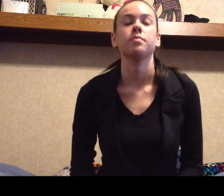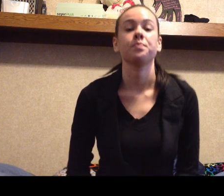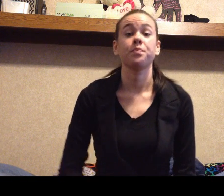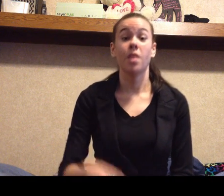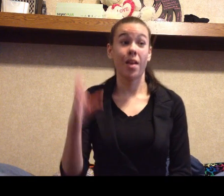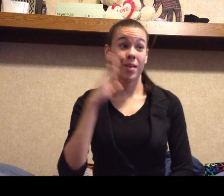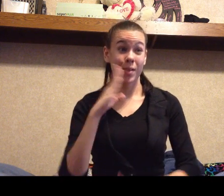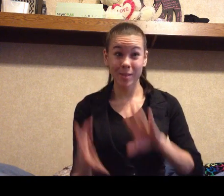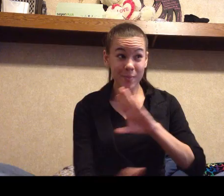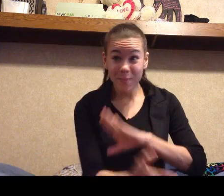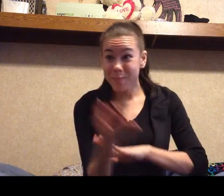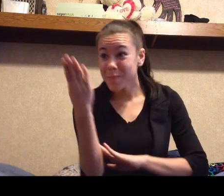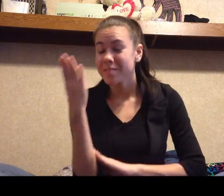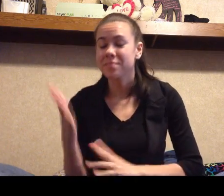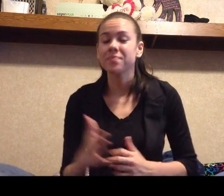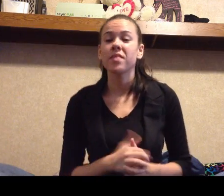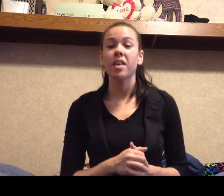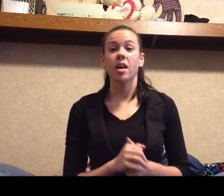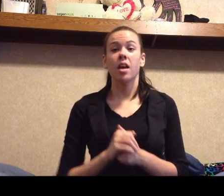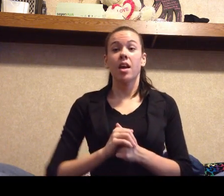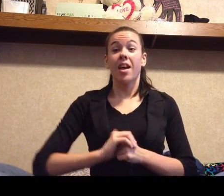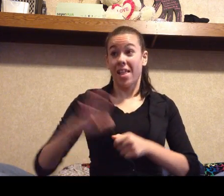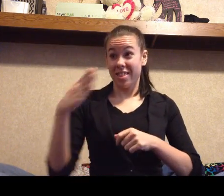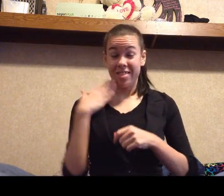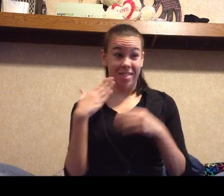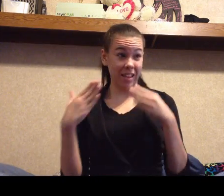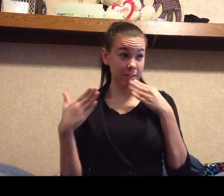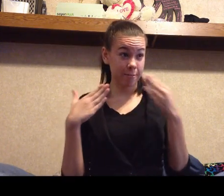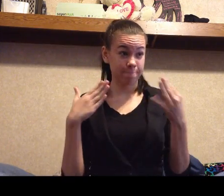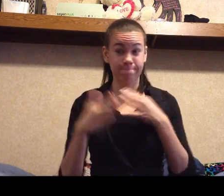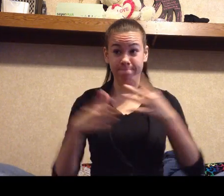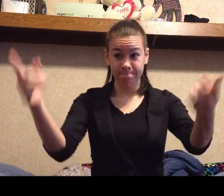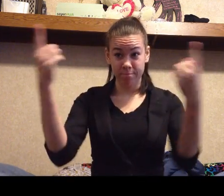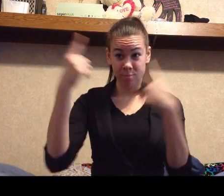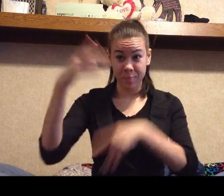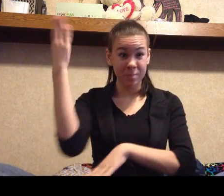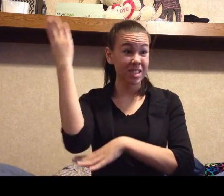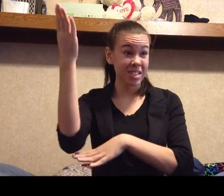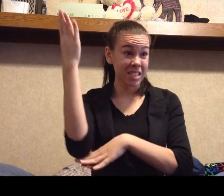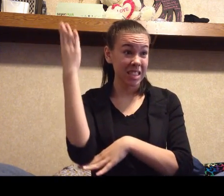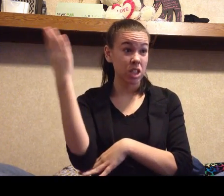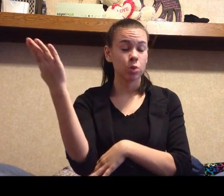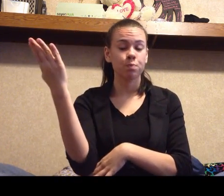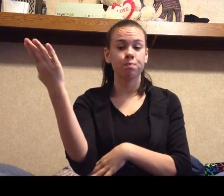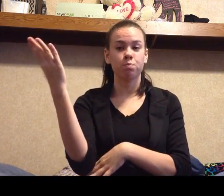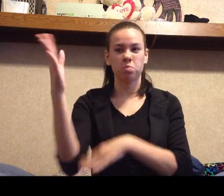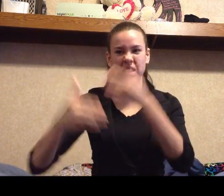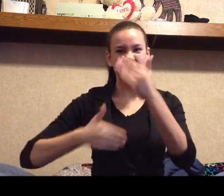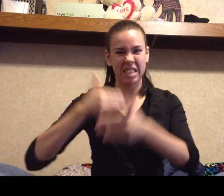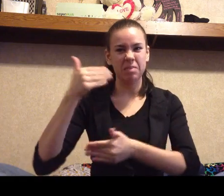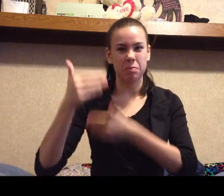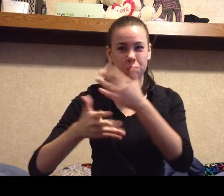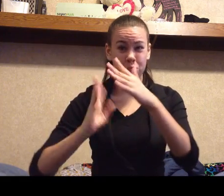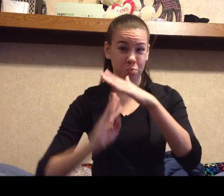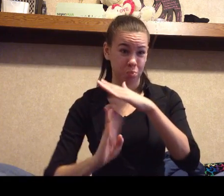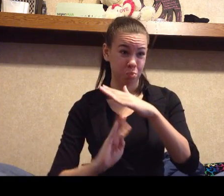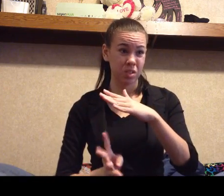Good morning, everyone. I want to thank you all for coming to this seminar on the immigration process, sponsored by the Department